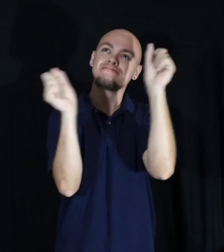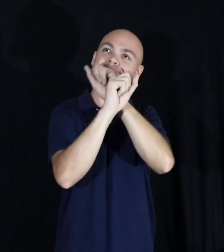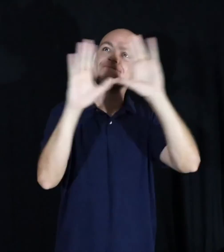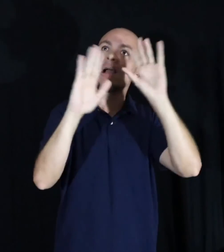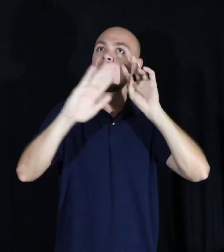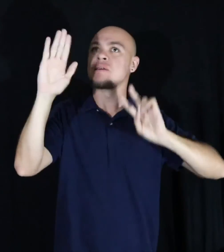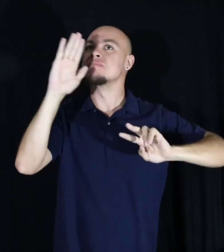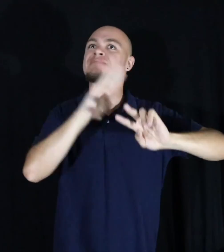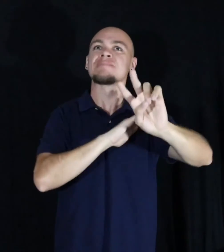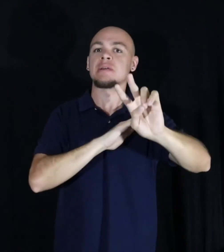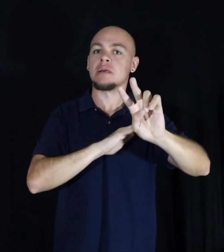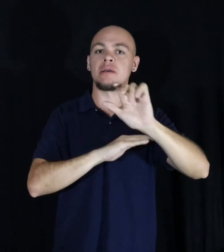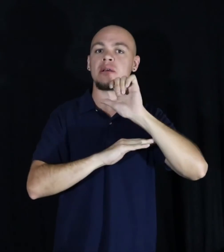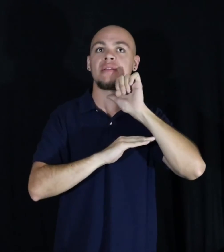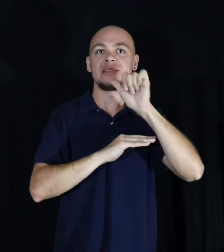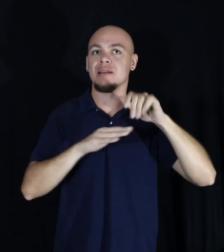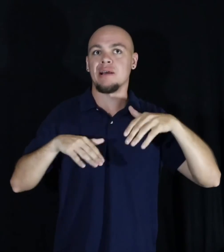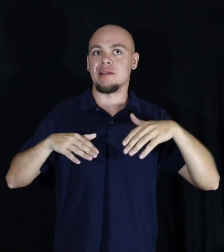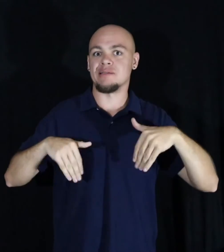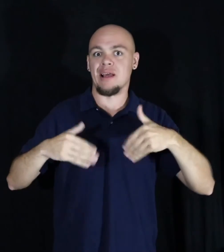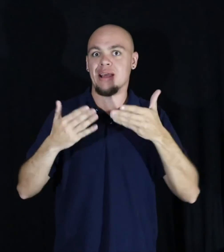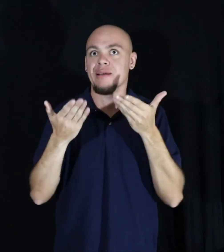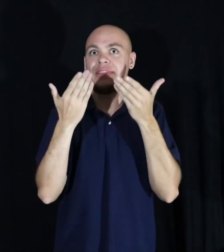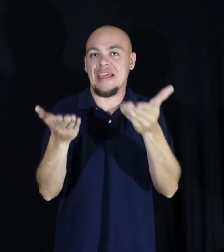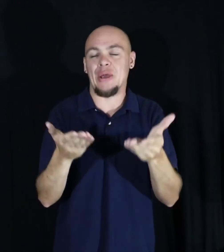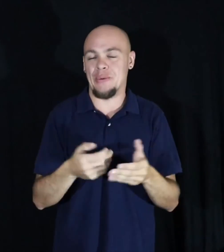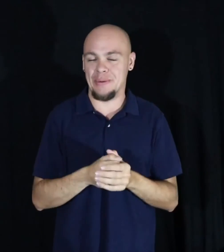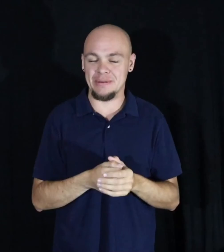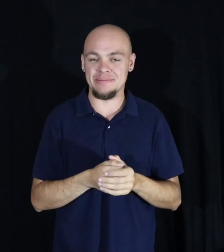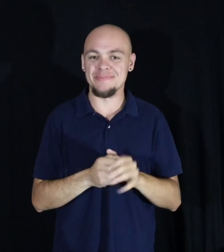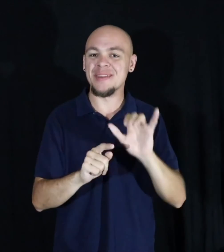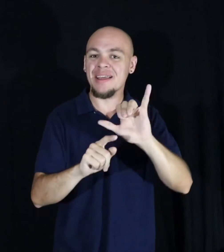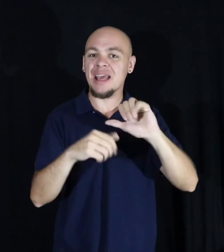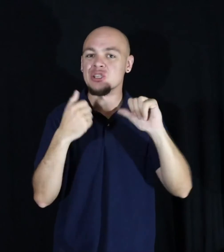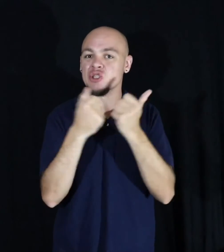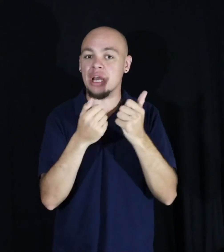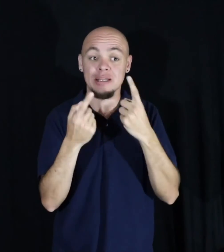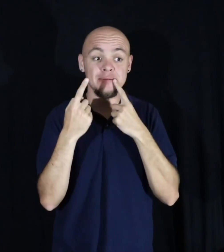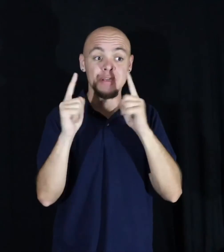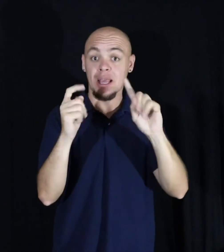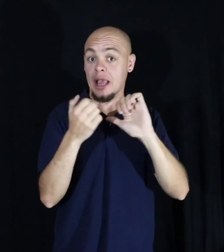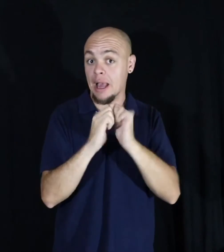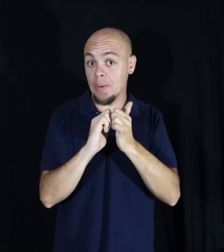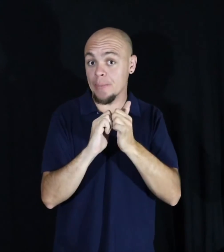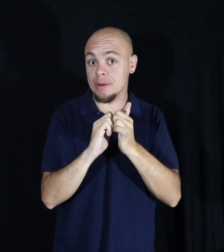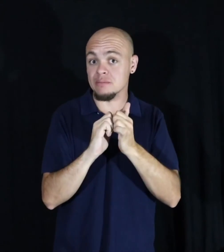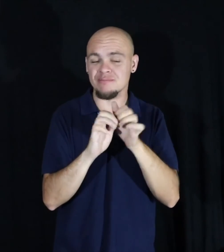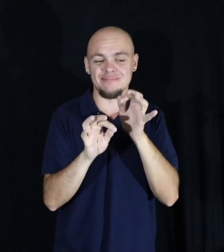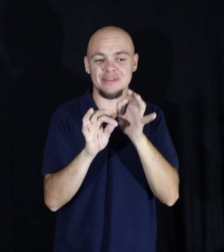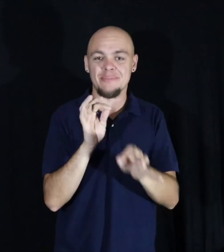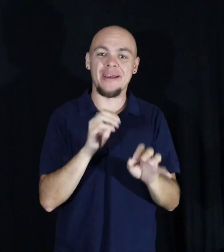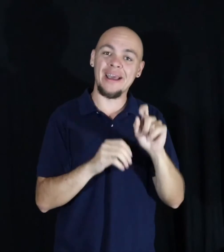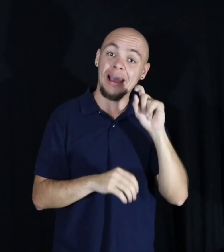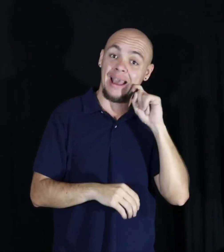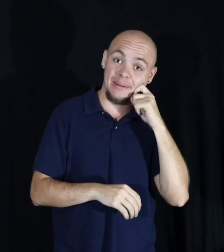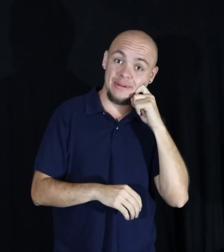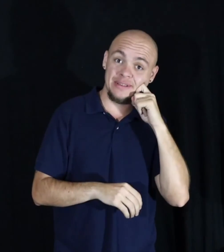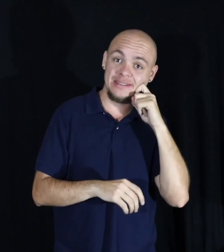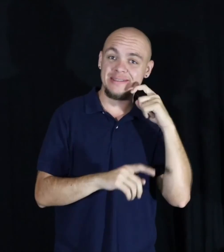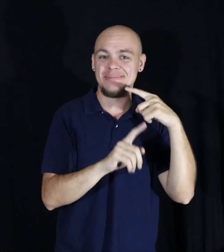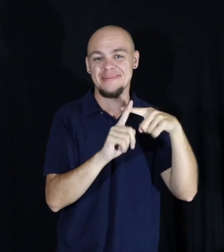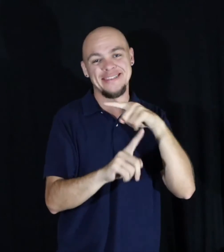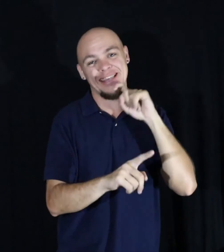future that doesn't yet exist. Meeting this challenge can be as simple as apples plus